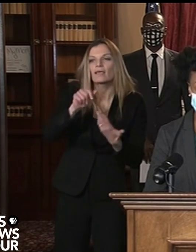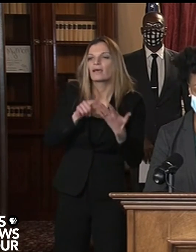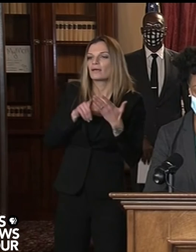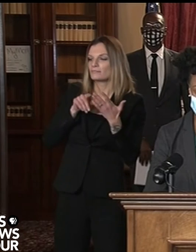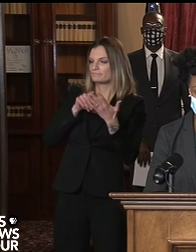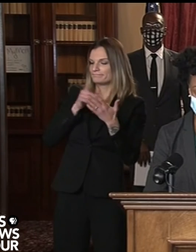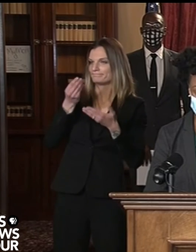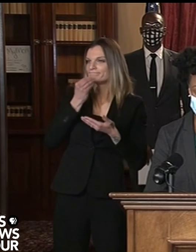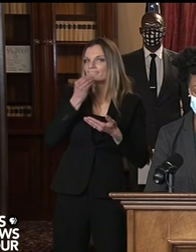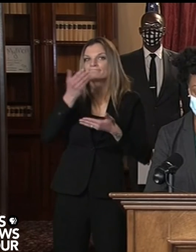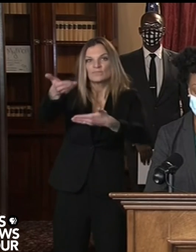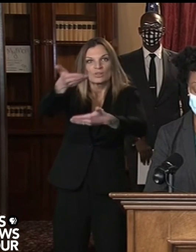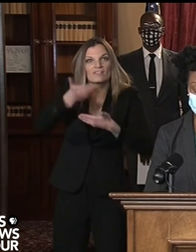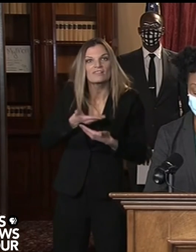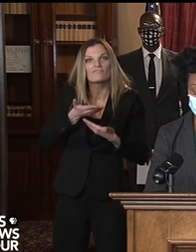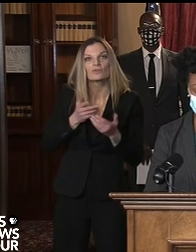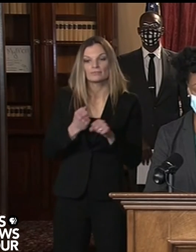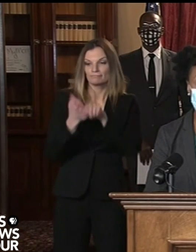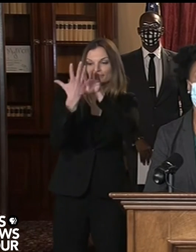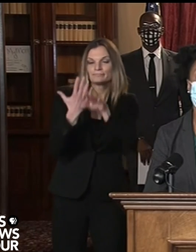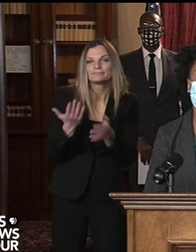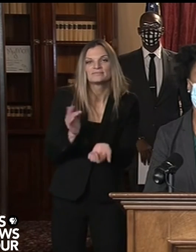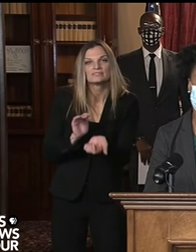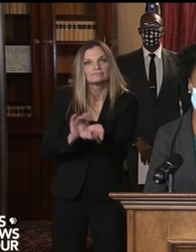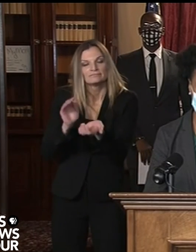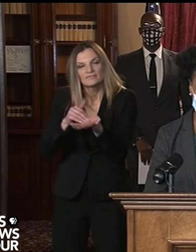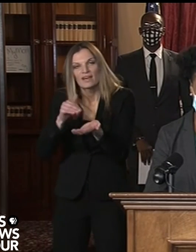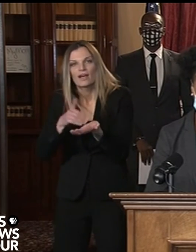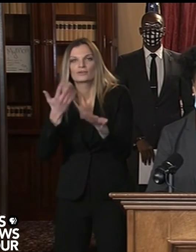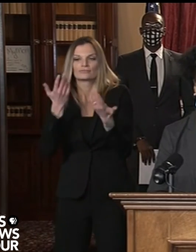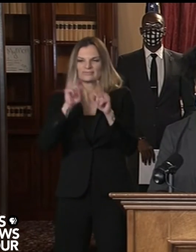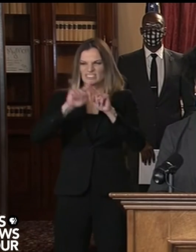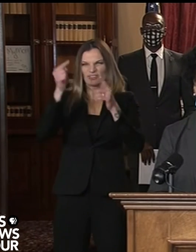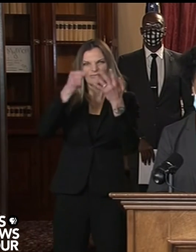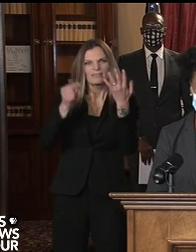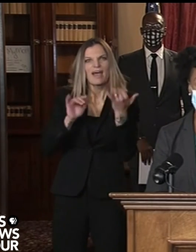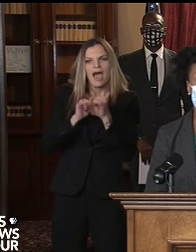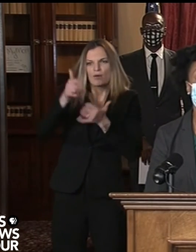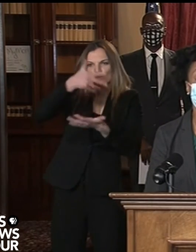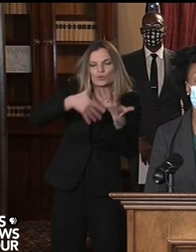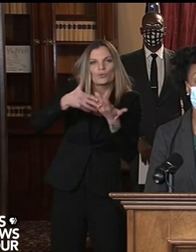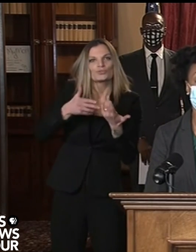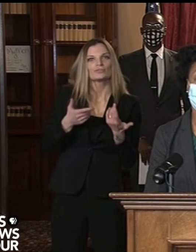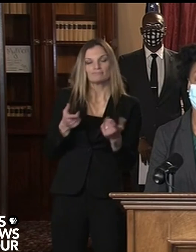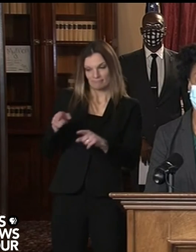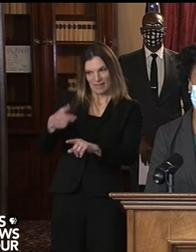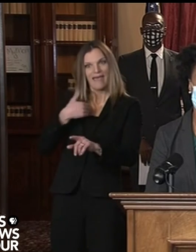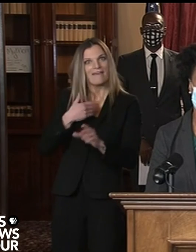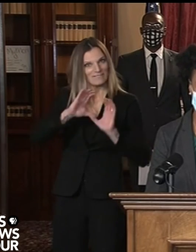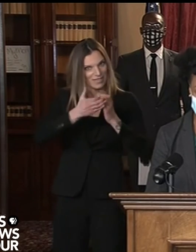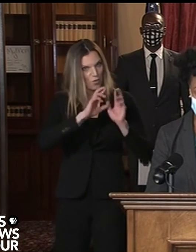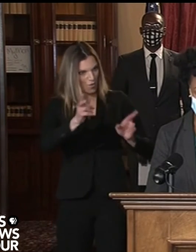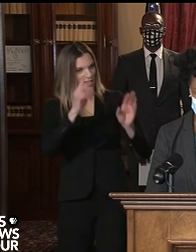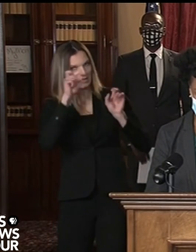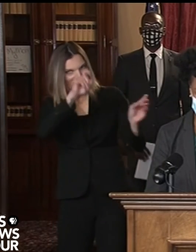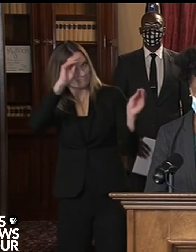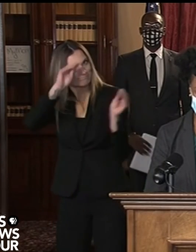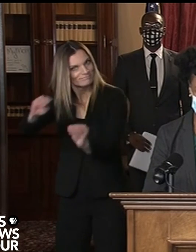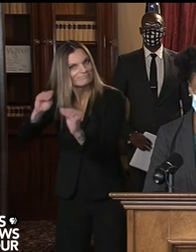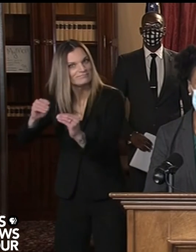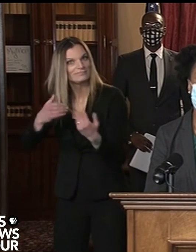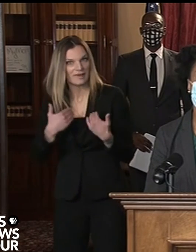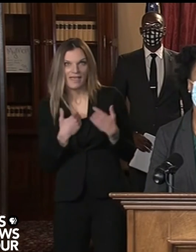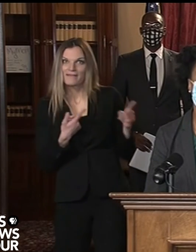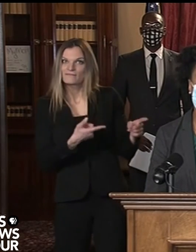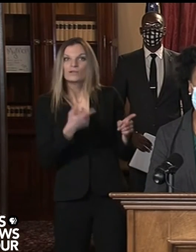grocery delivery, and telemedicine, as well as virtual social hours. Classes are offered online, and they also have a call-in